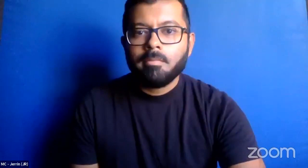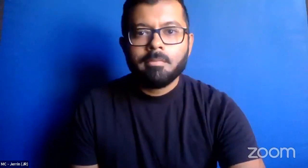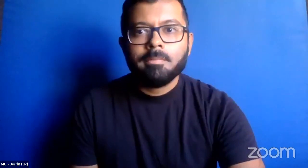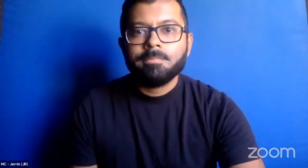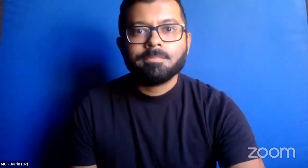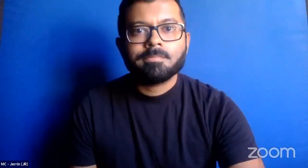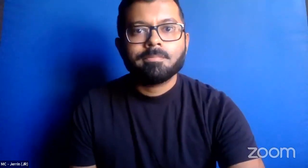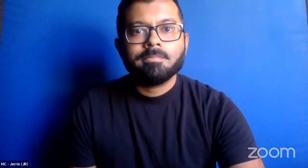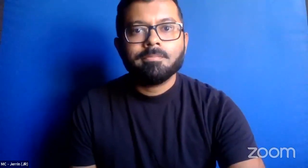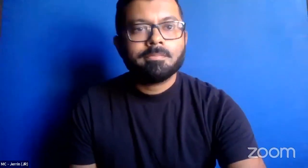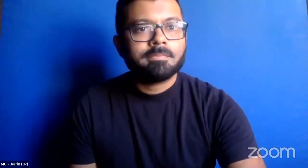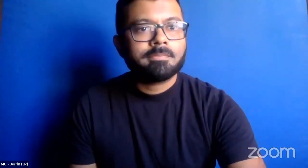approach.